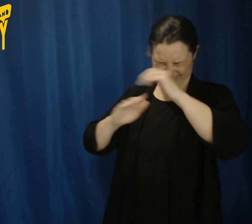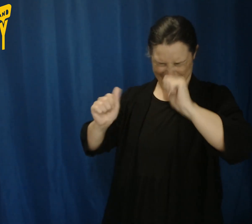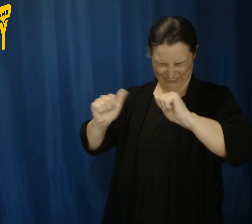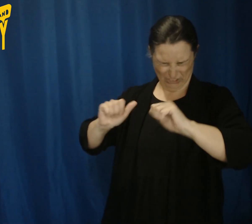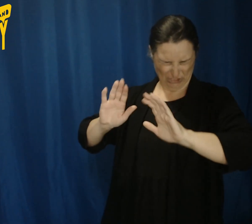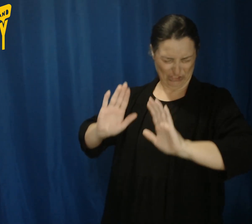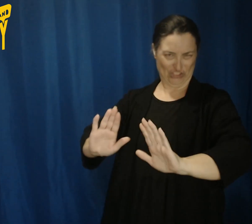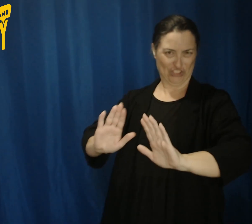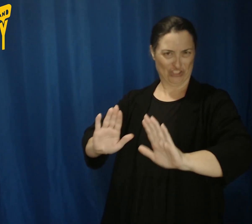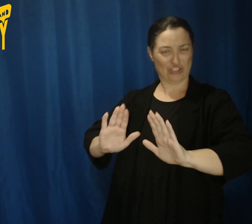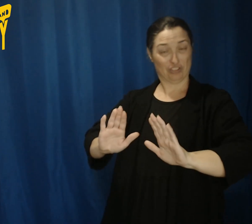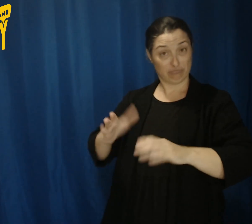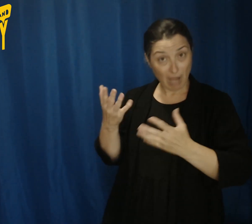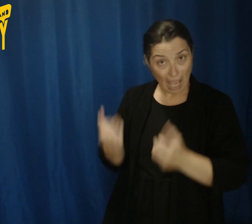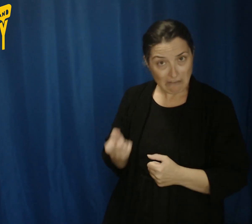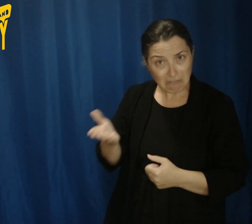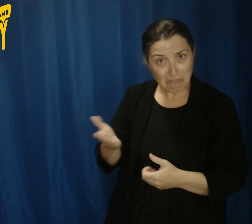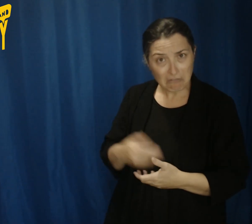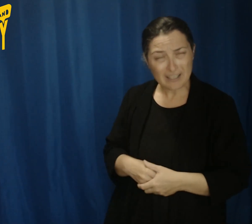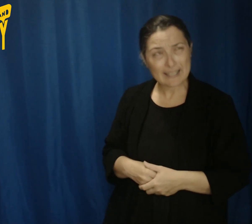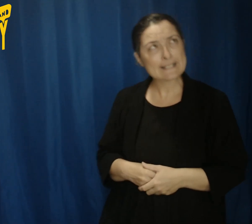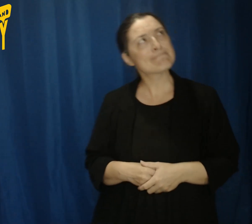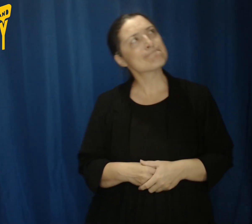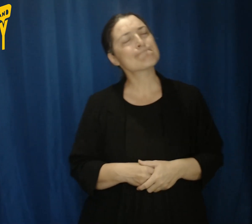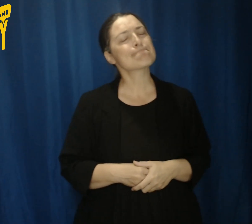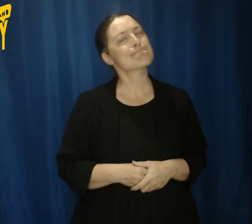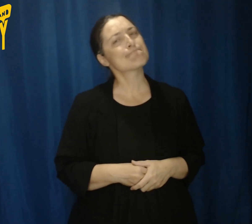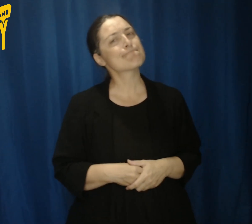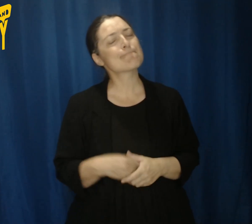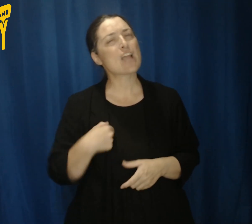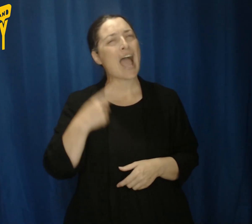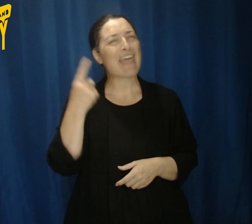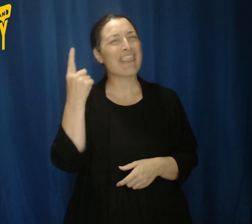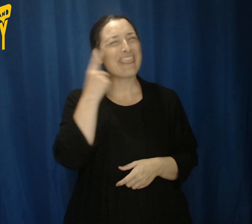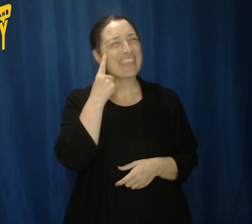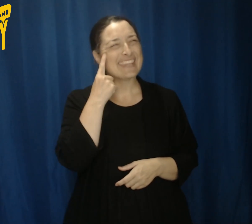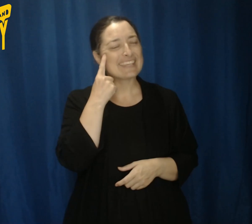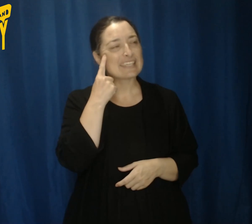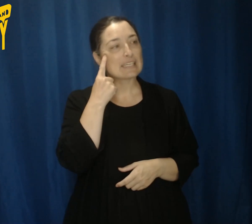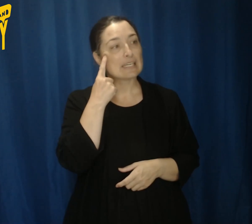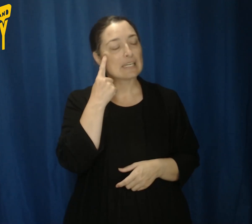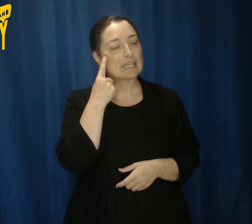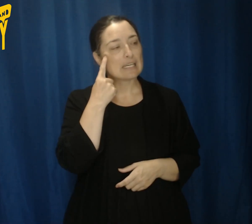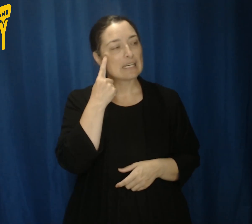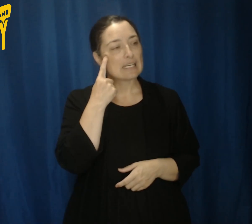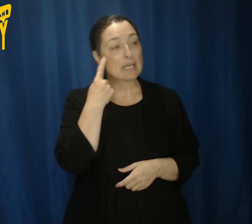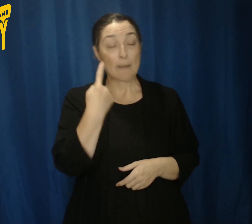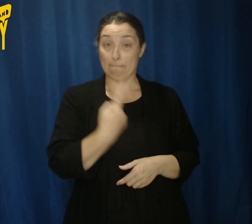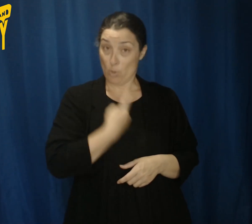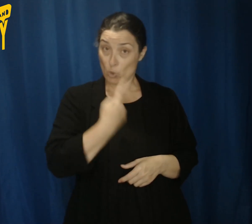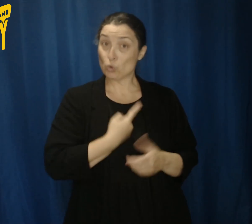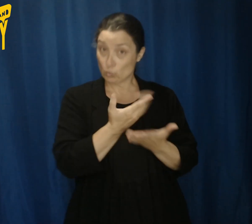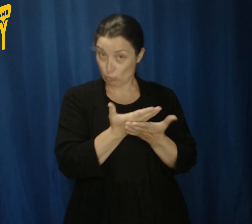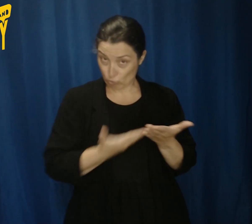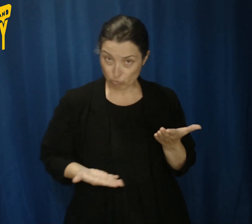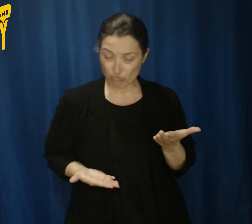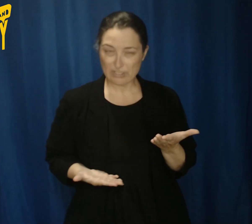it or anything like that? I think that such a personal story, but there's